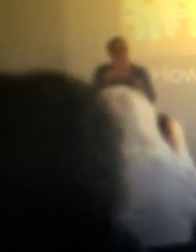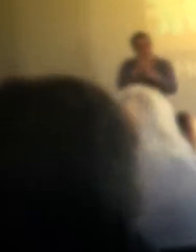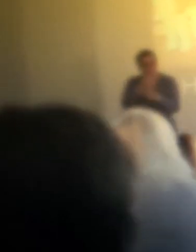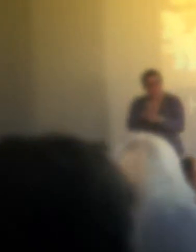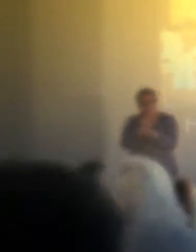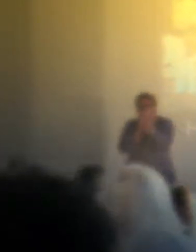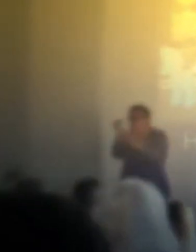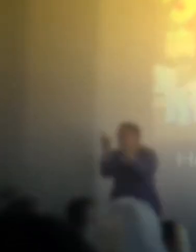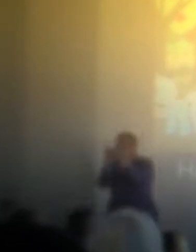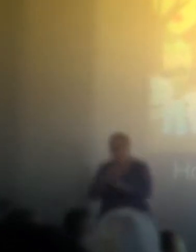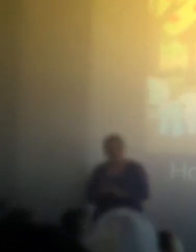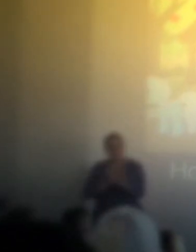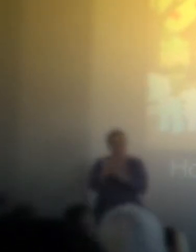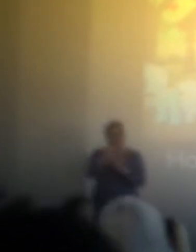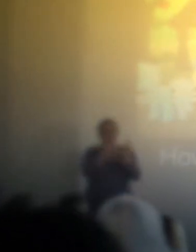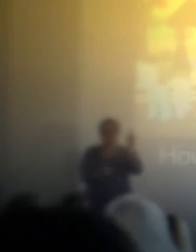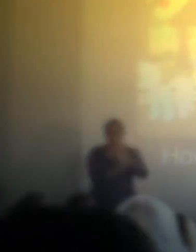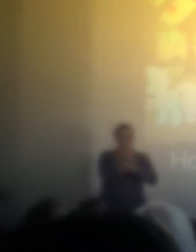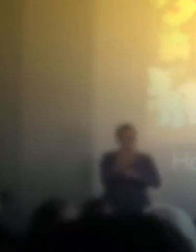products, art events, whatever we call them,